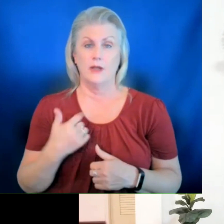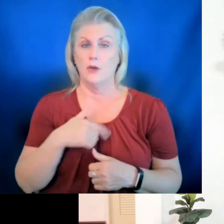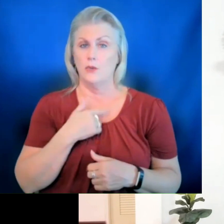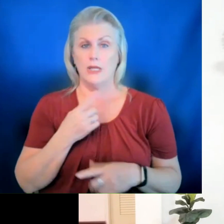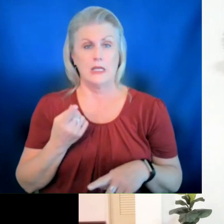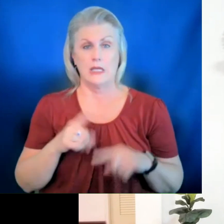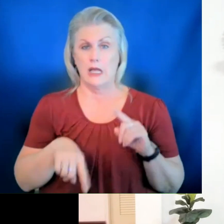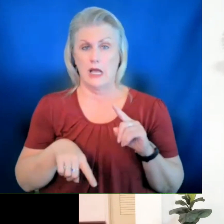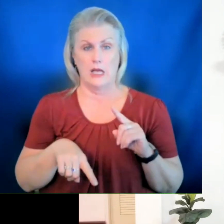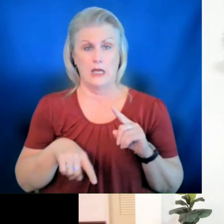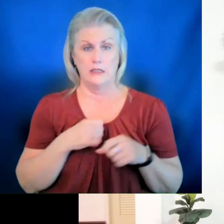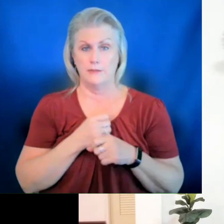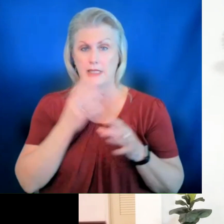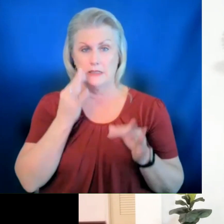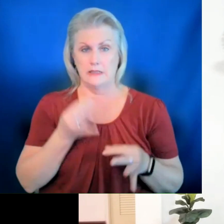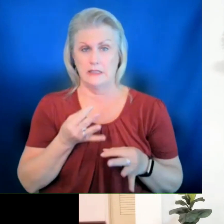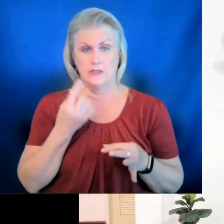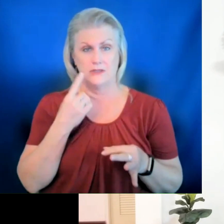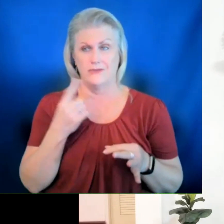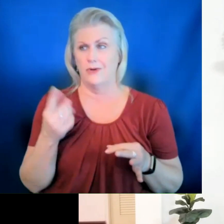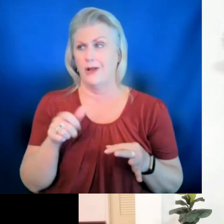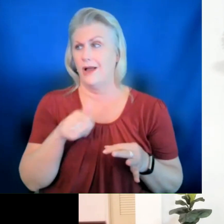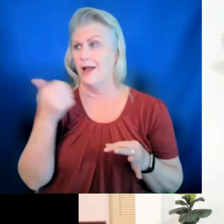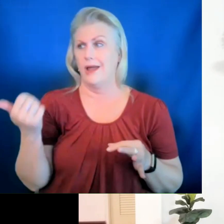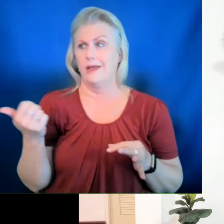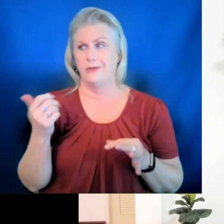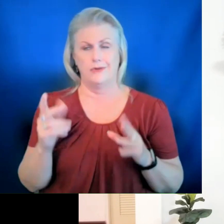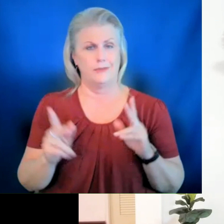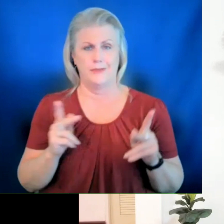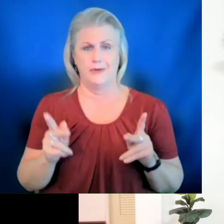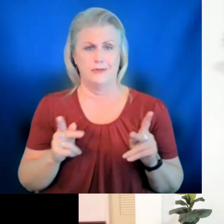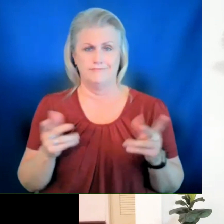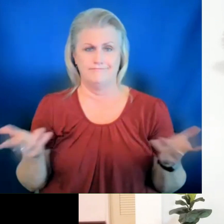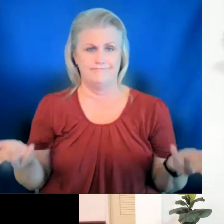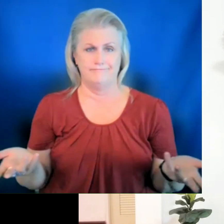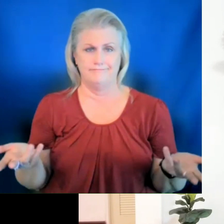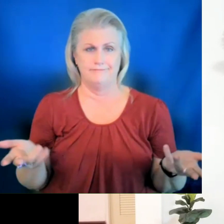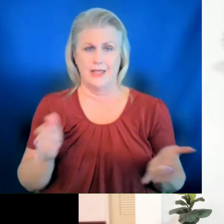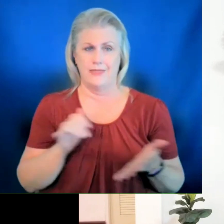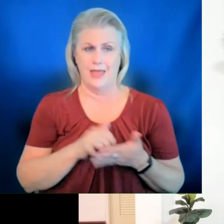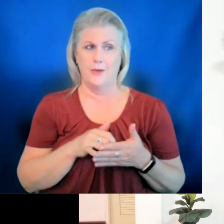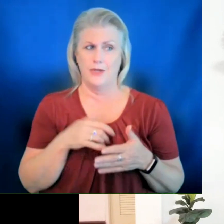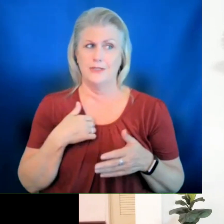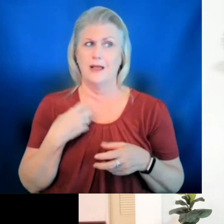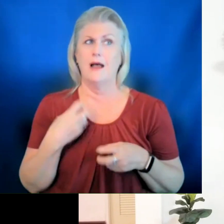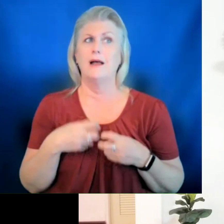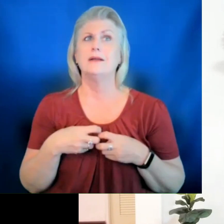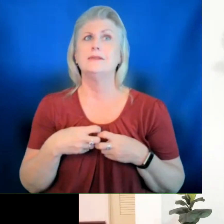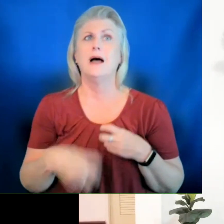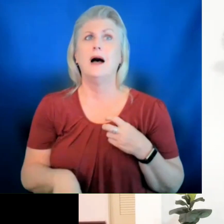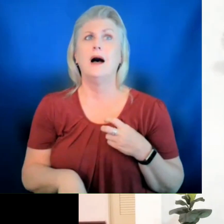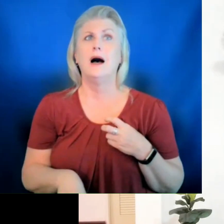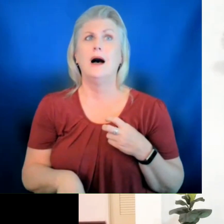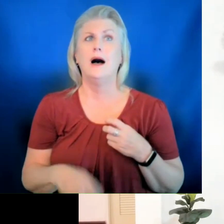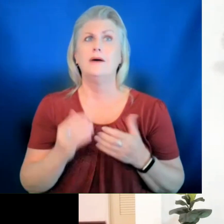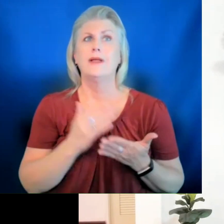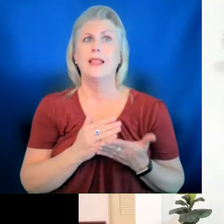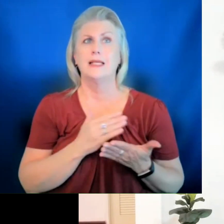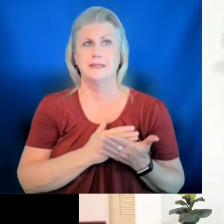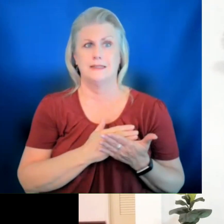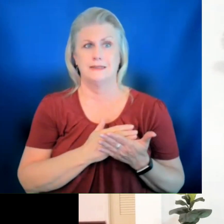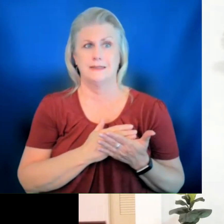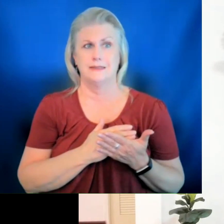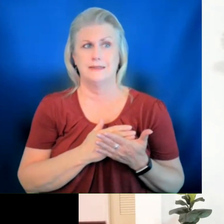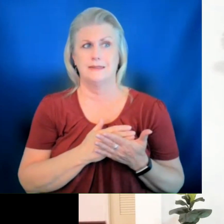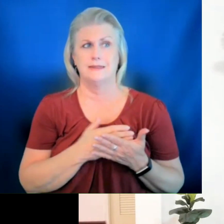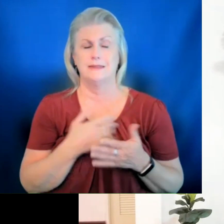him, because we cannot make decisions for someone else. And that was very hard for me